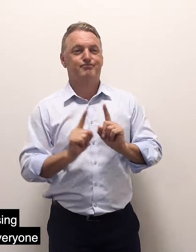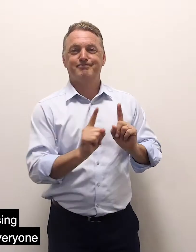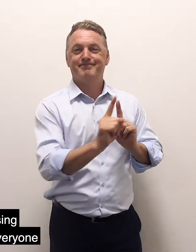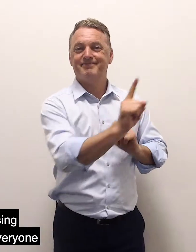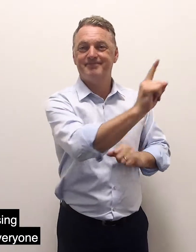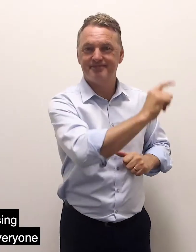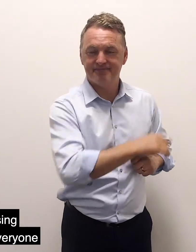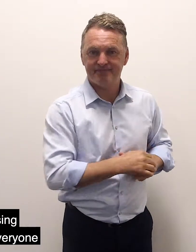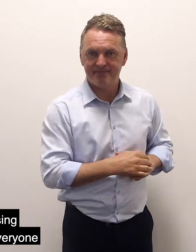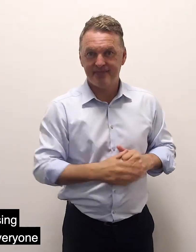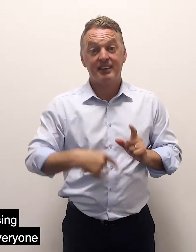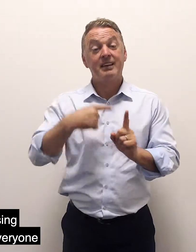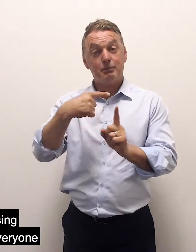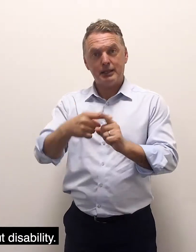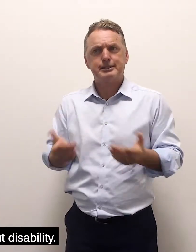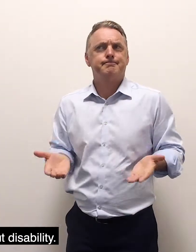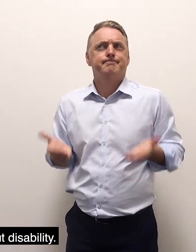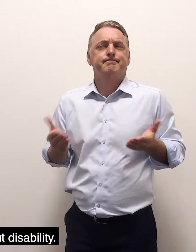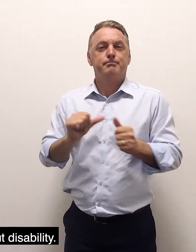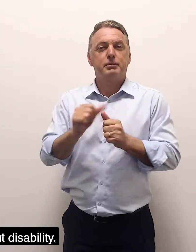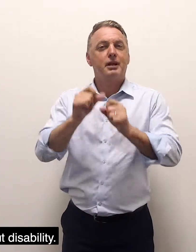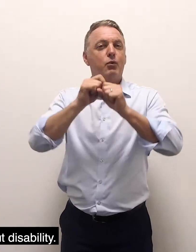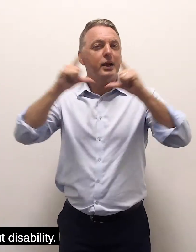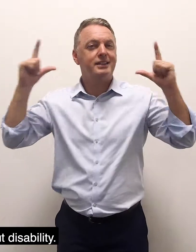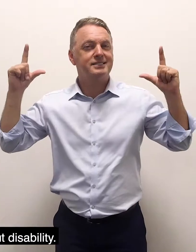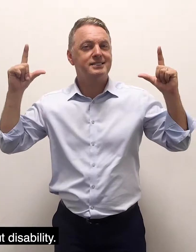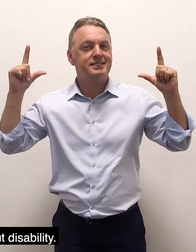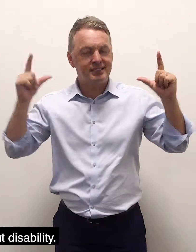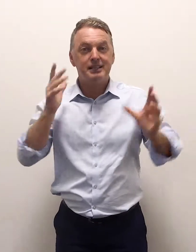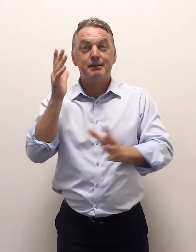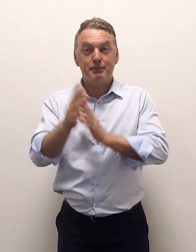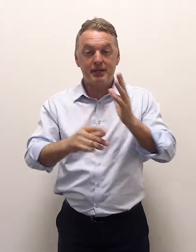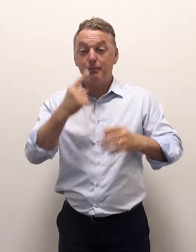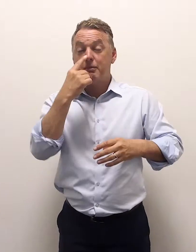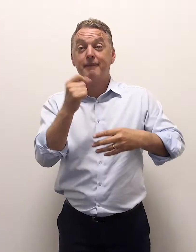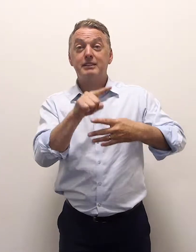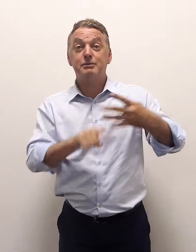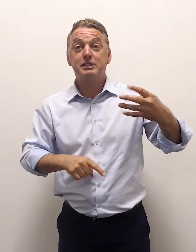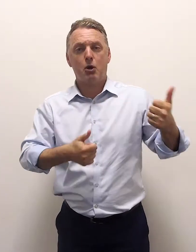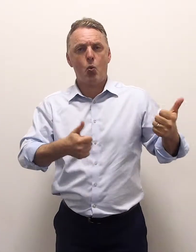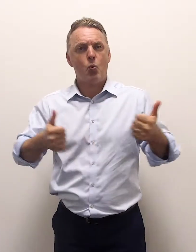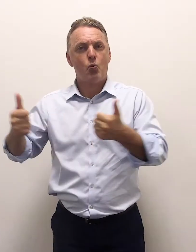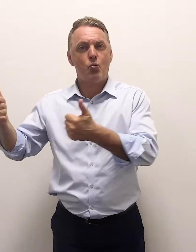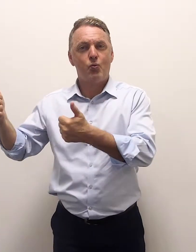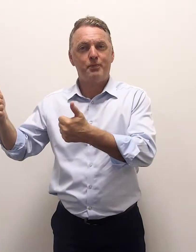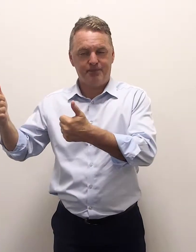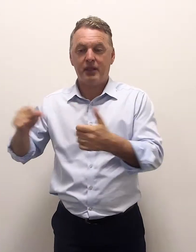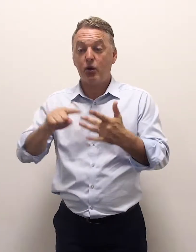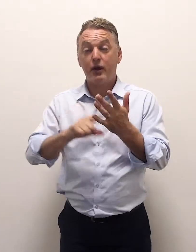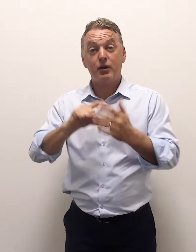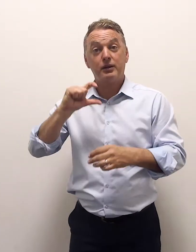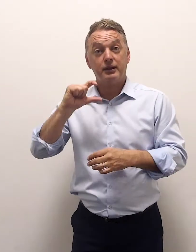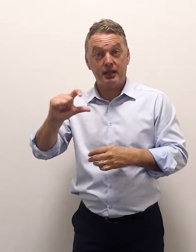but also increasing understanding of everyone in that community about disability. So the